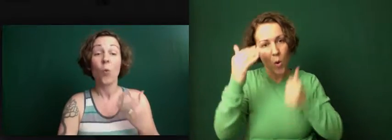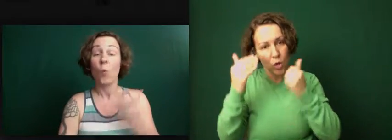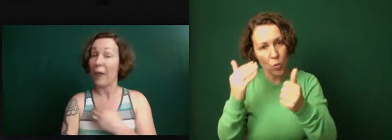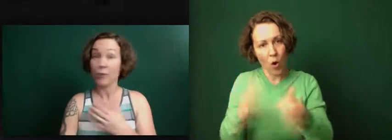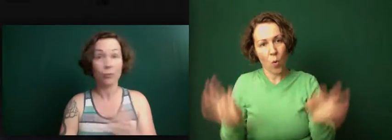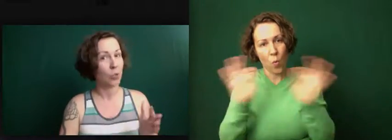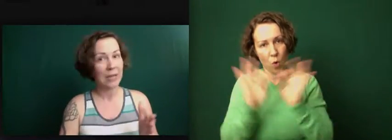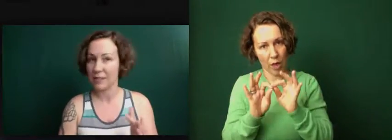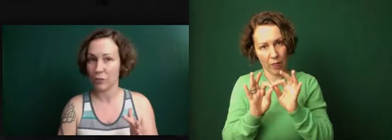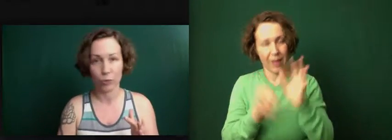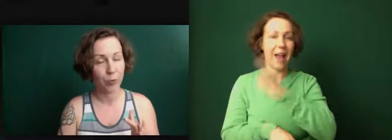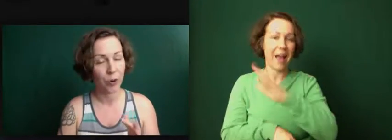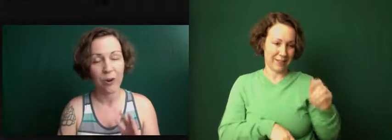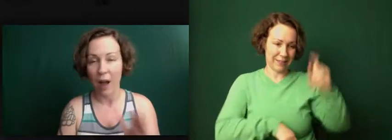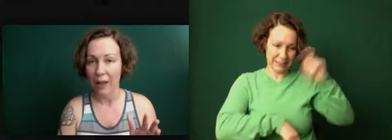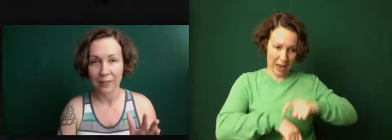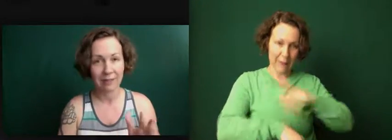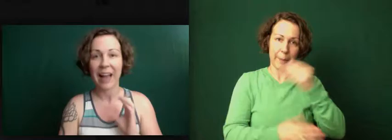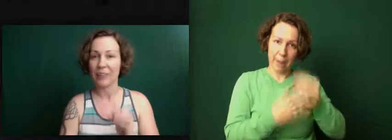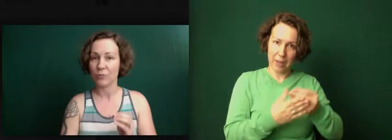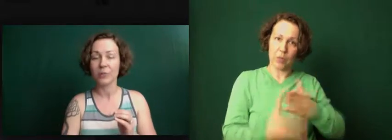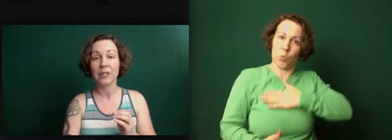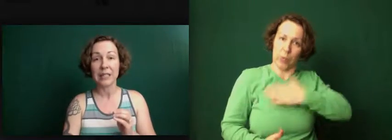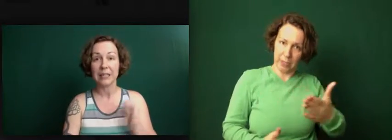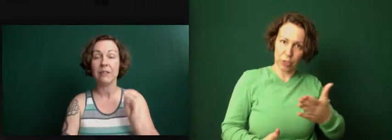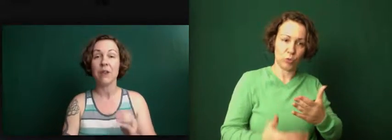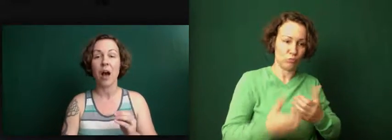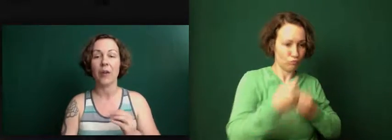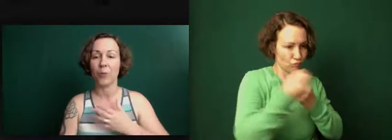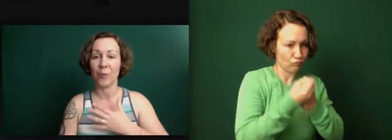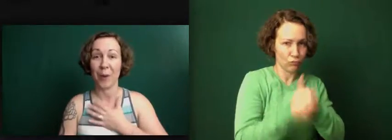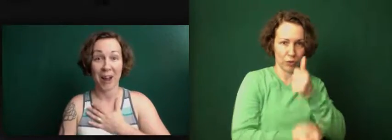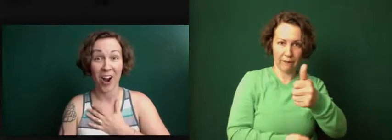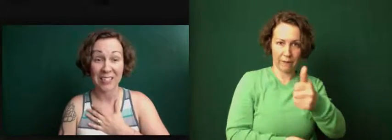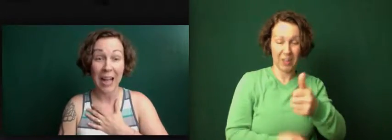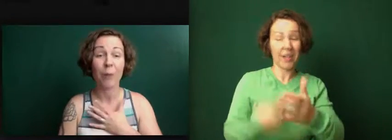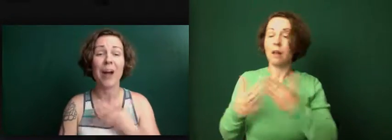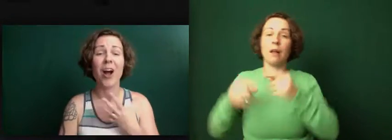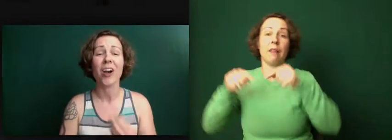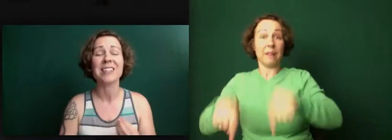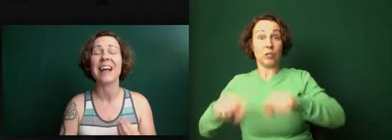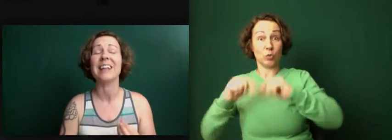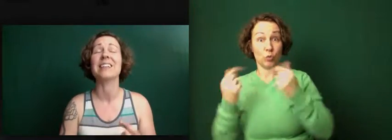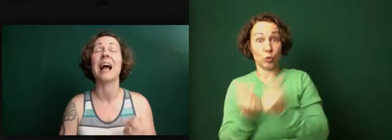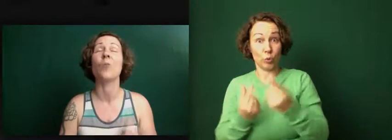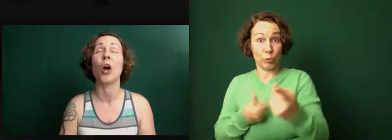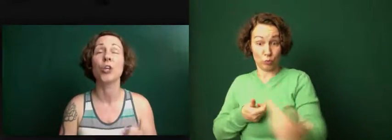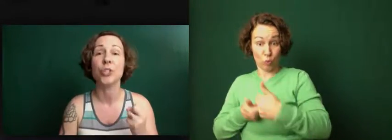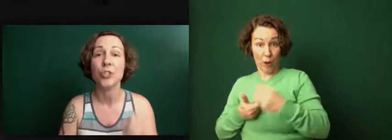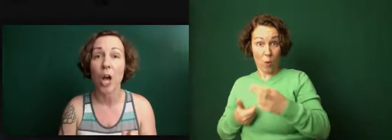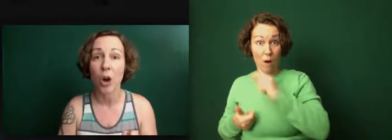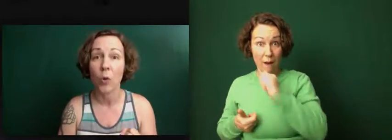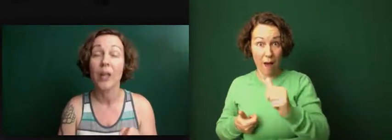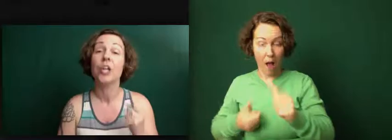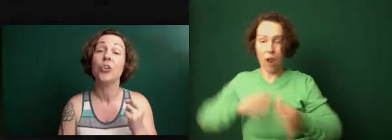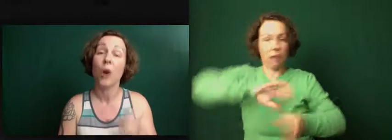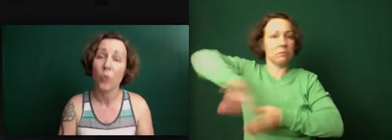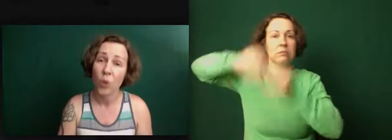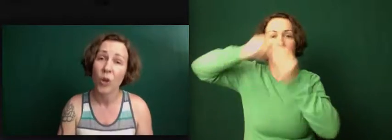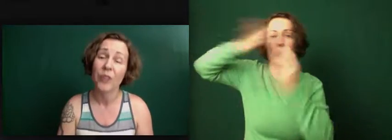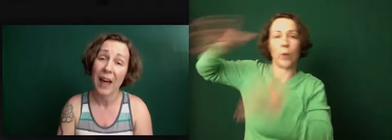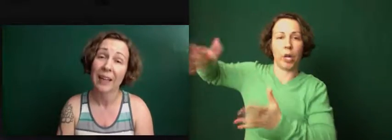okay? Whether you join this group or not, that is really not where my heart is at. Where my heart is at is I want you to